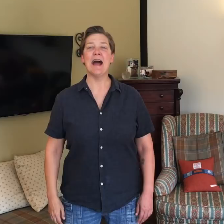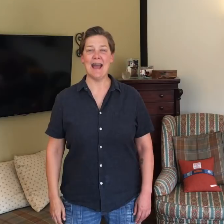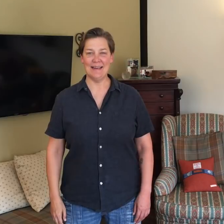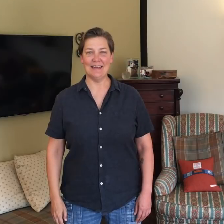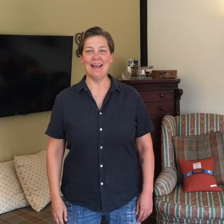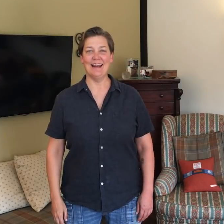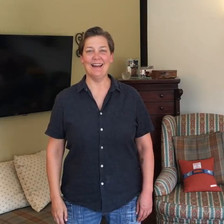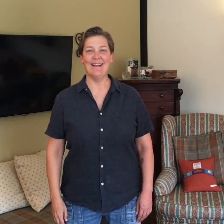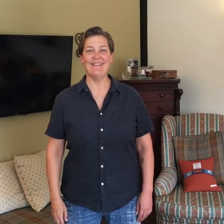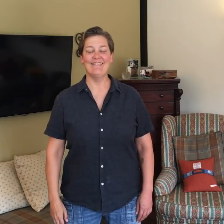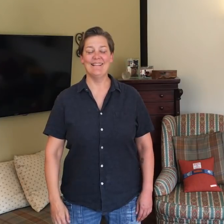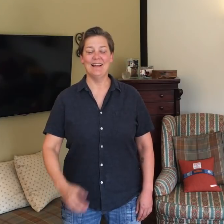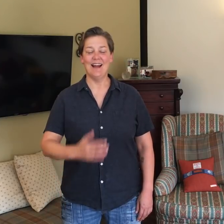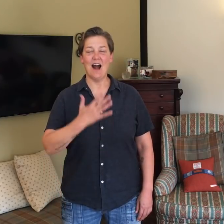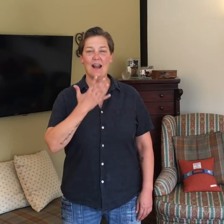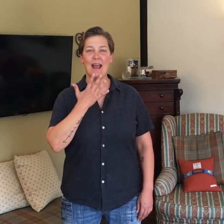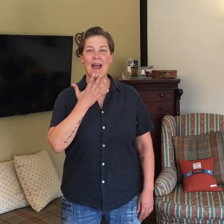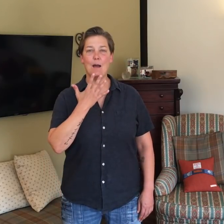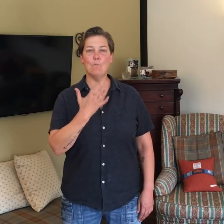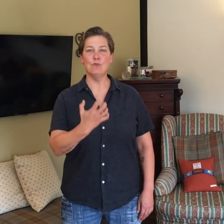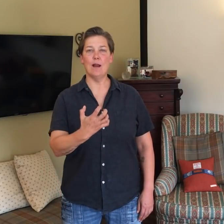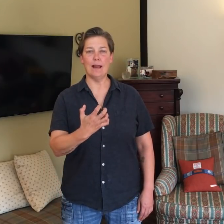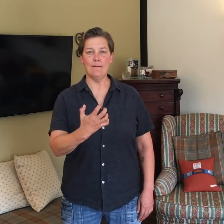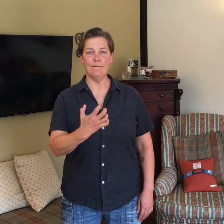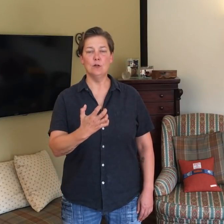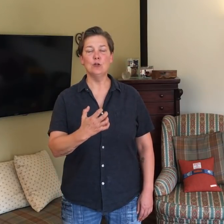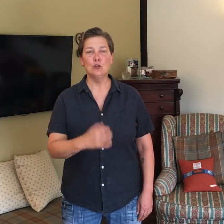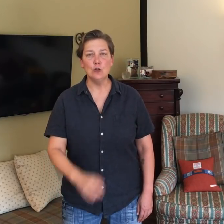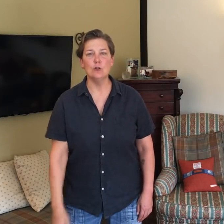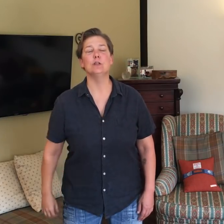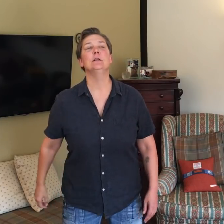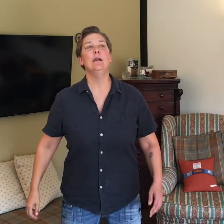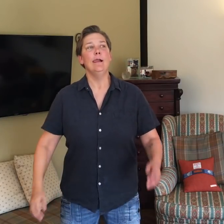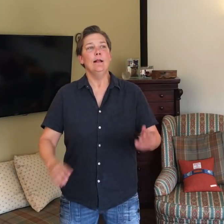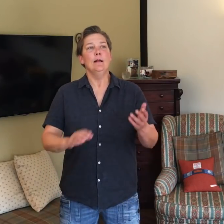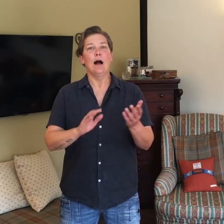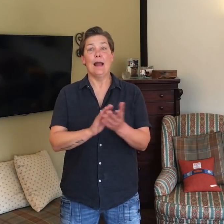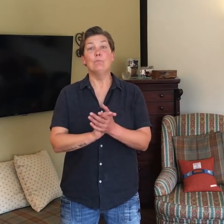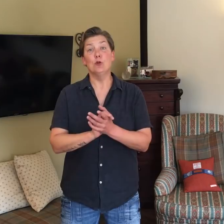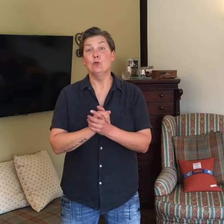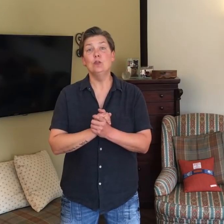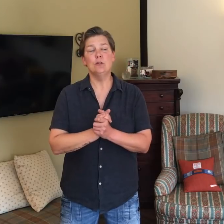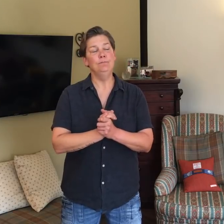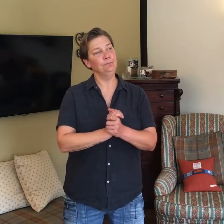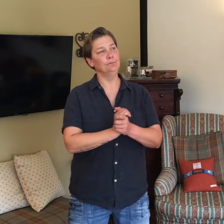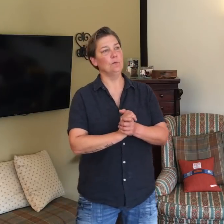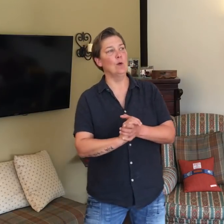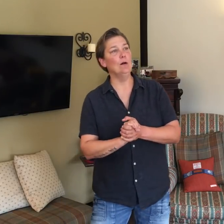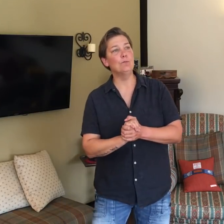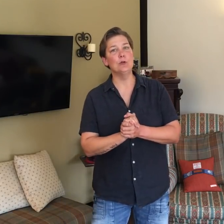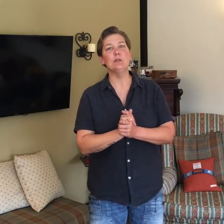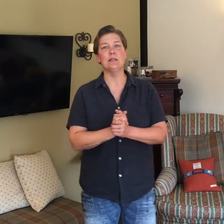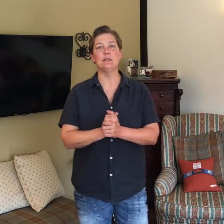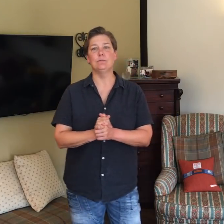And again. I am brave. Good. I am bruised. Well, bruised is